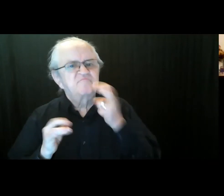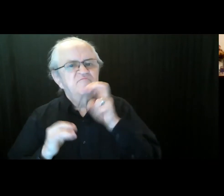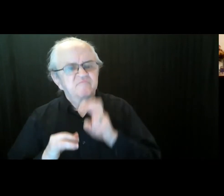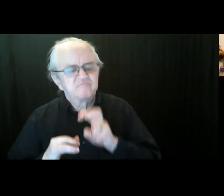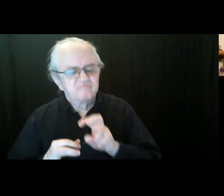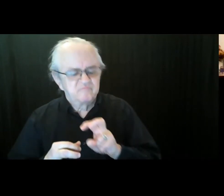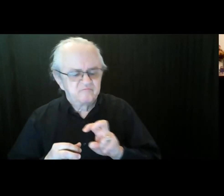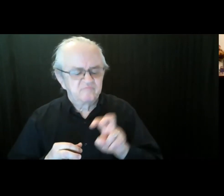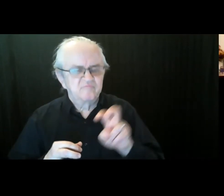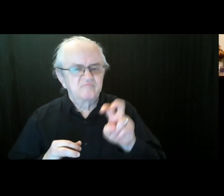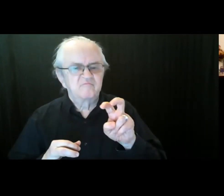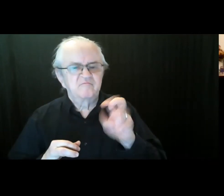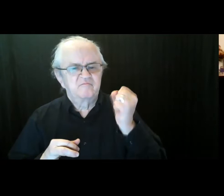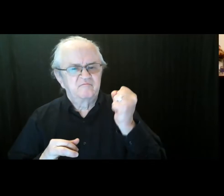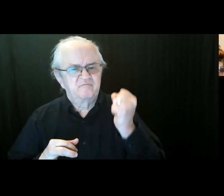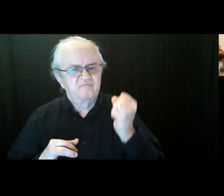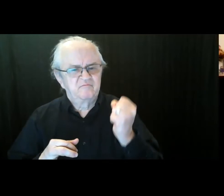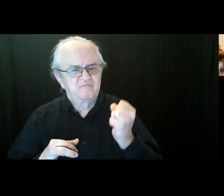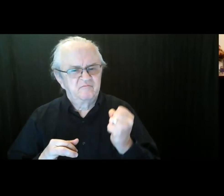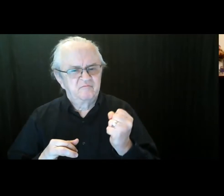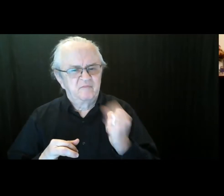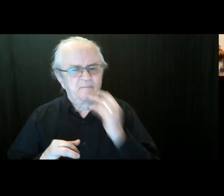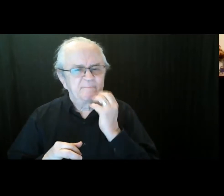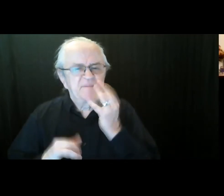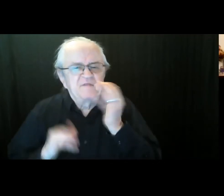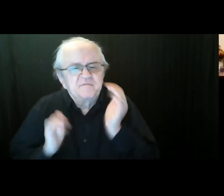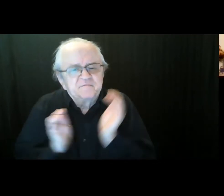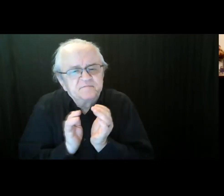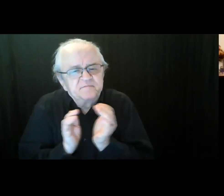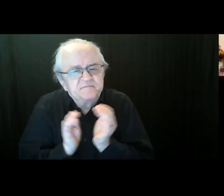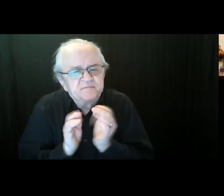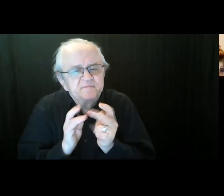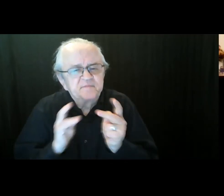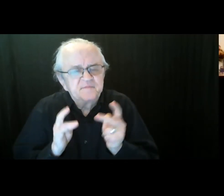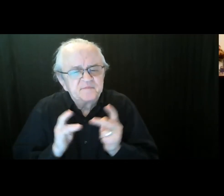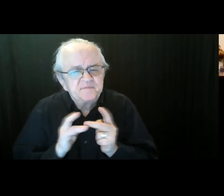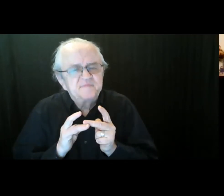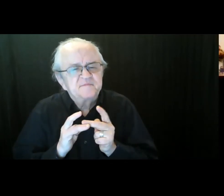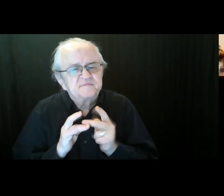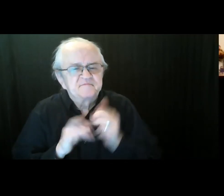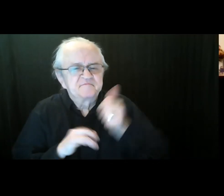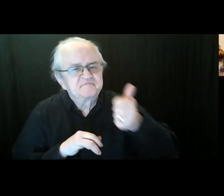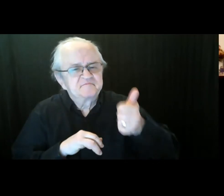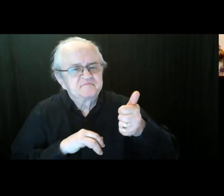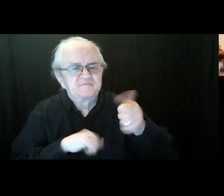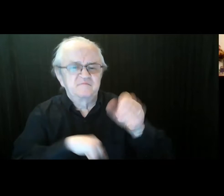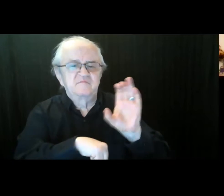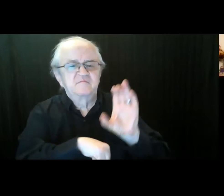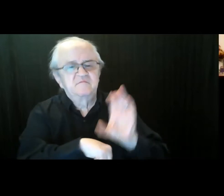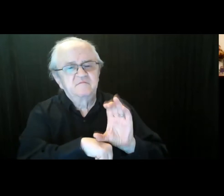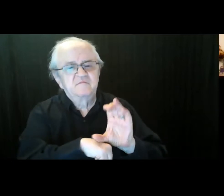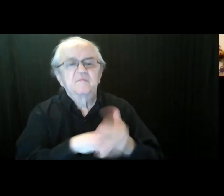a little further south to a beautiful village that had a church in it. Now, most of you will know that